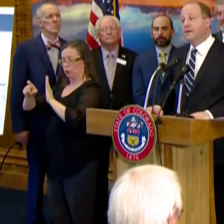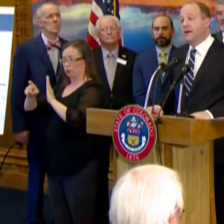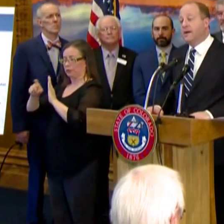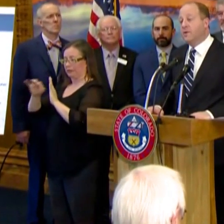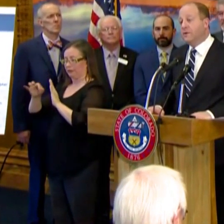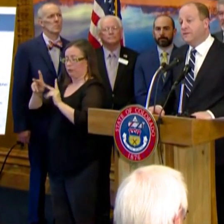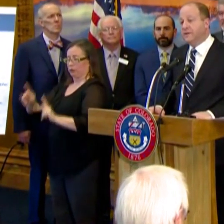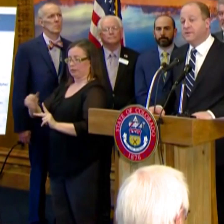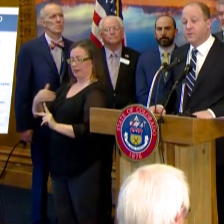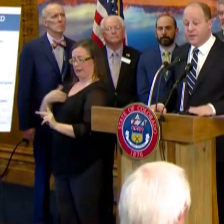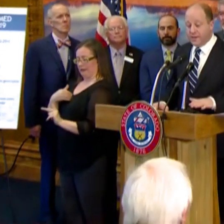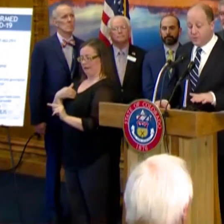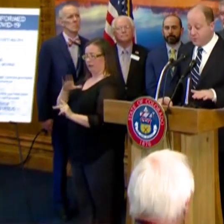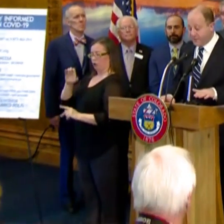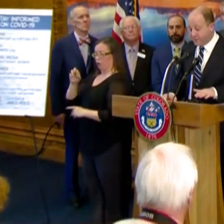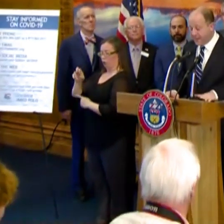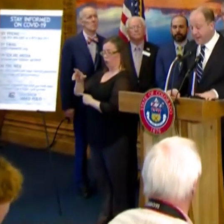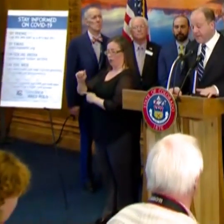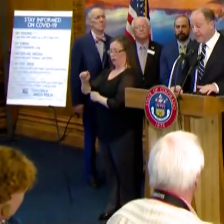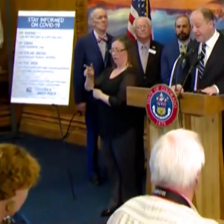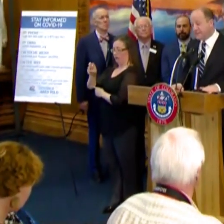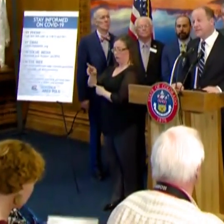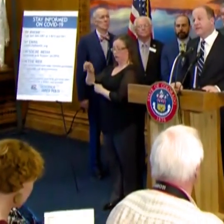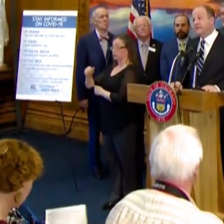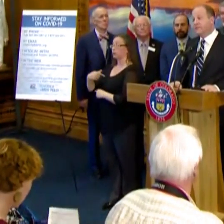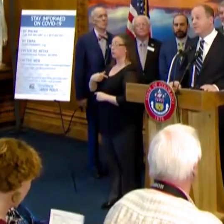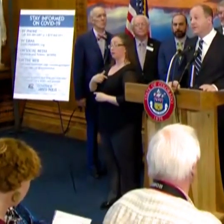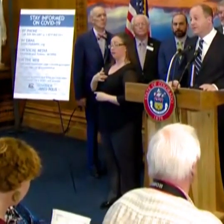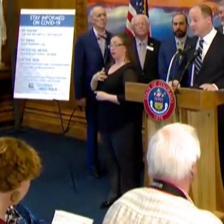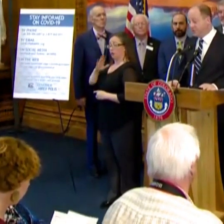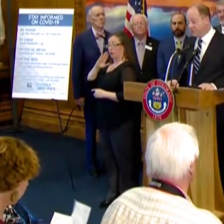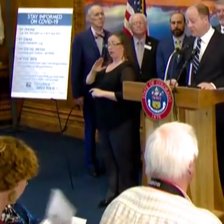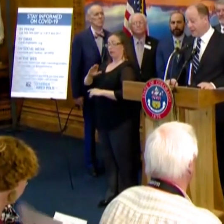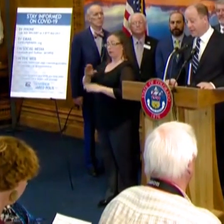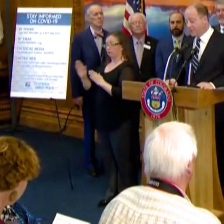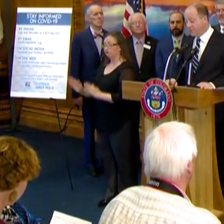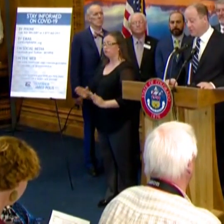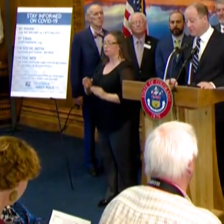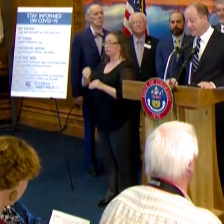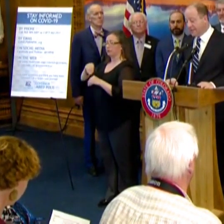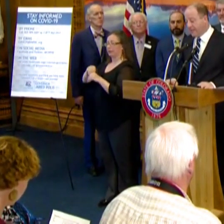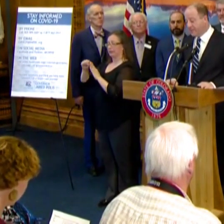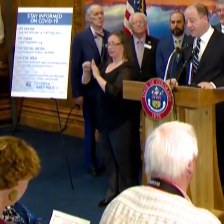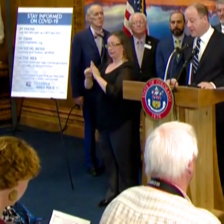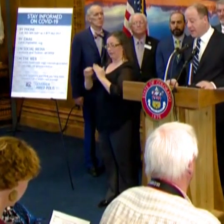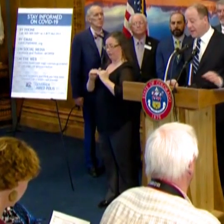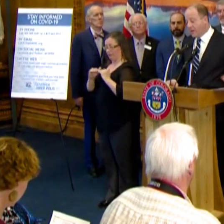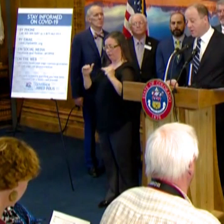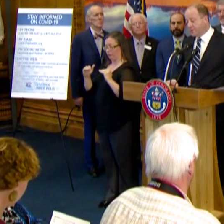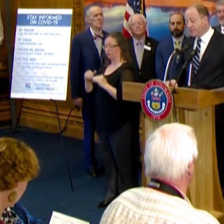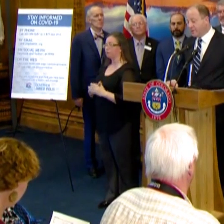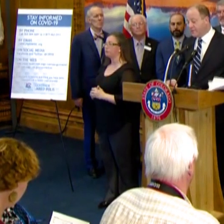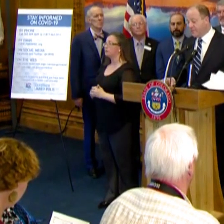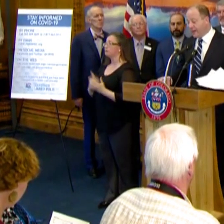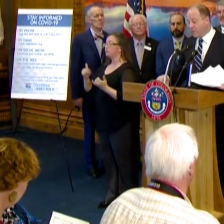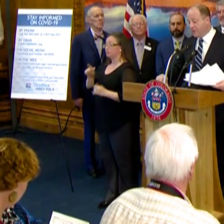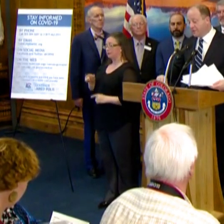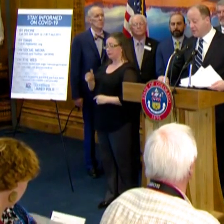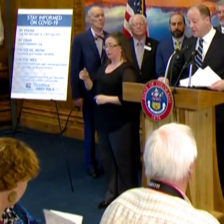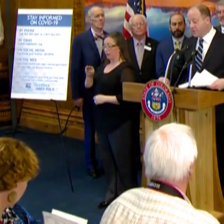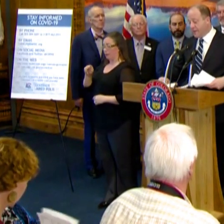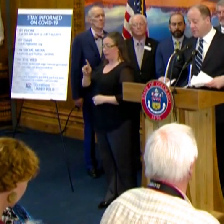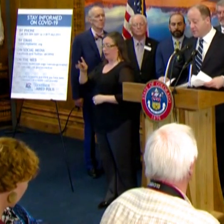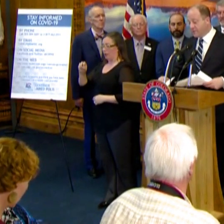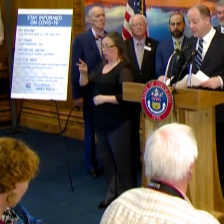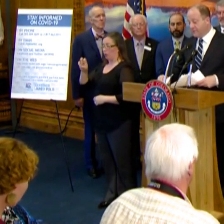occur, we feel that we will be prepared at the state level to address that. I now want to turn it over to Mike